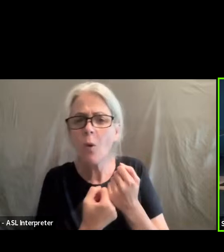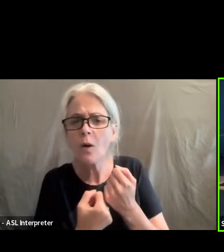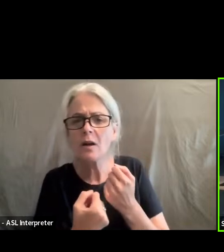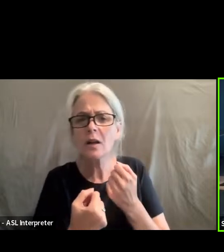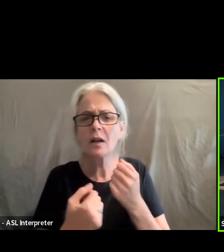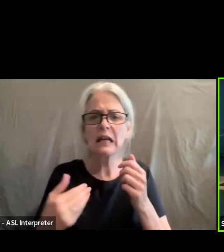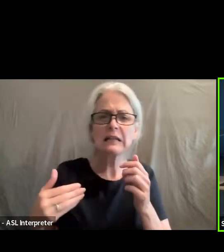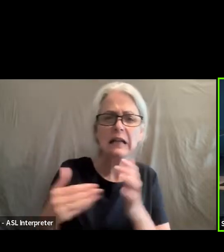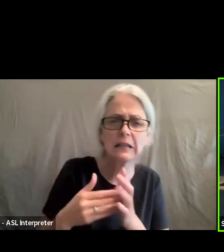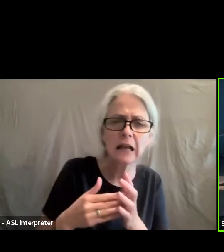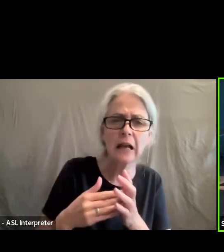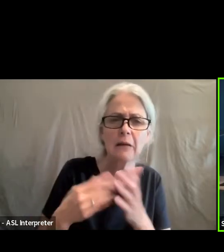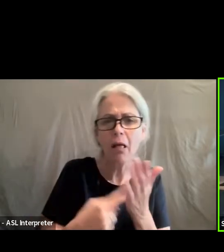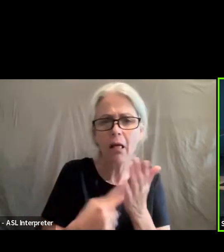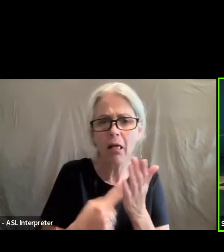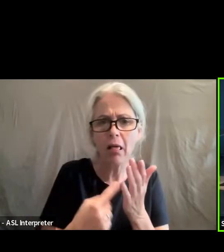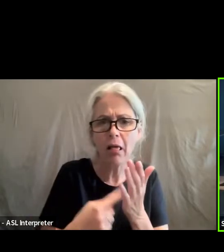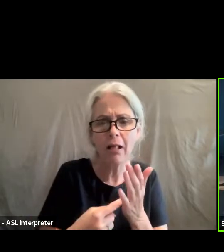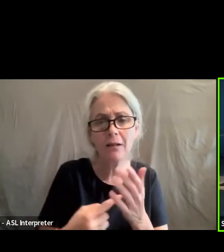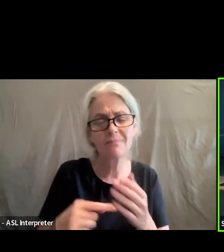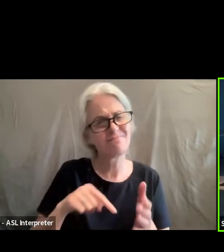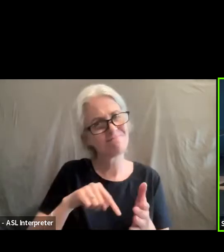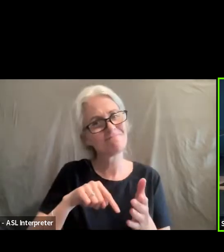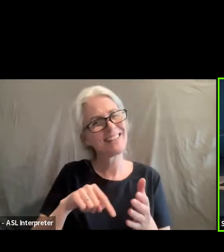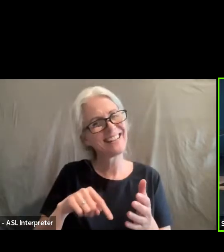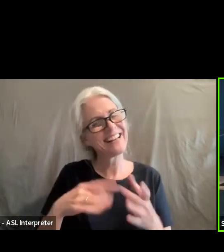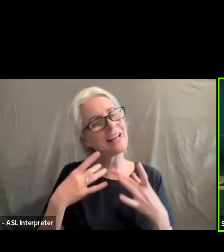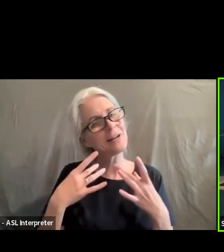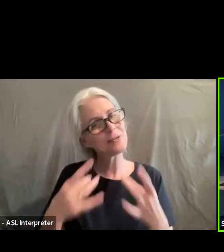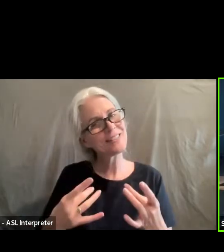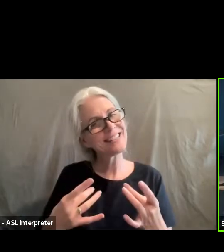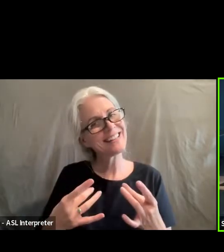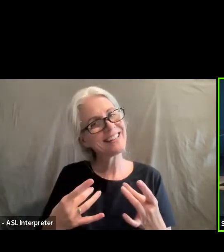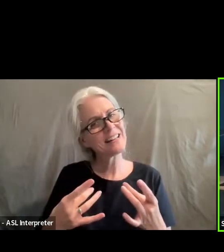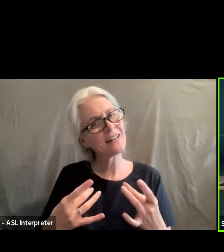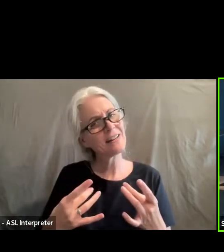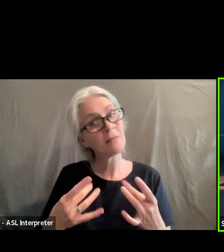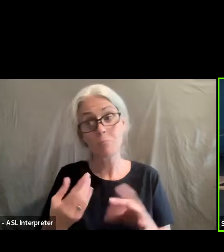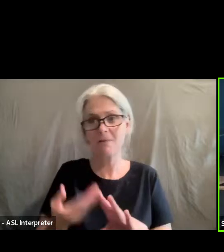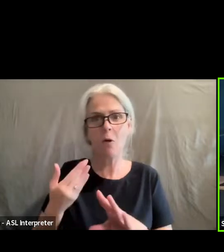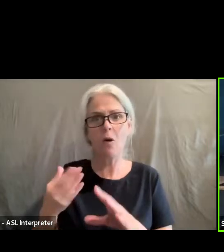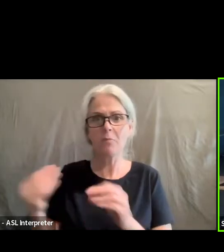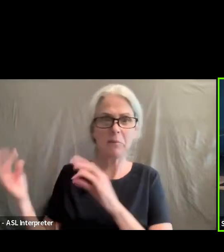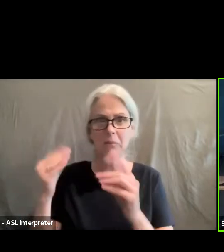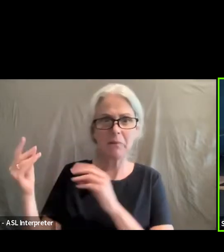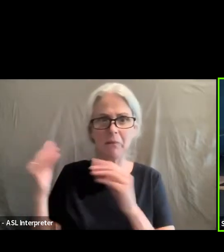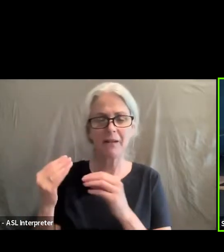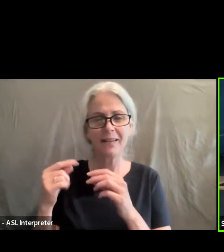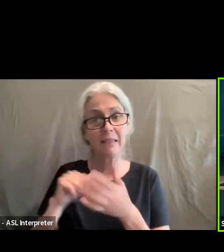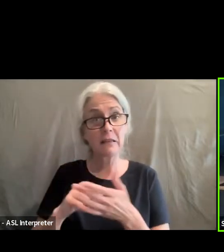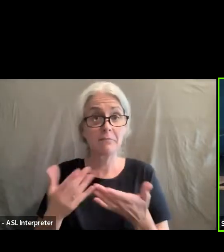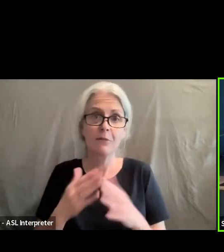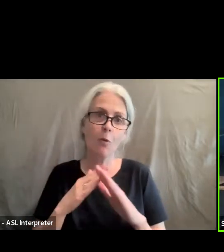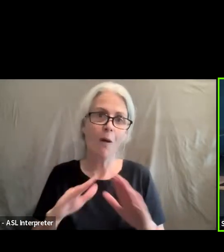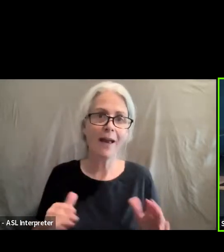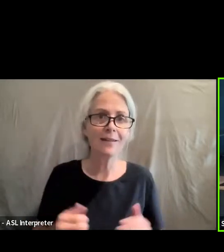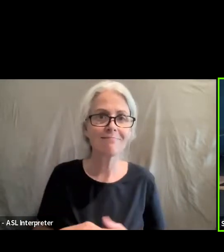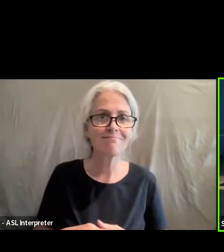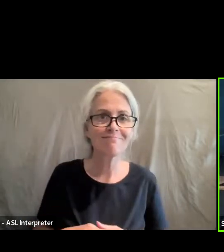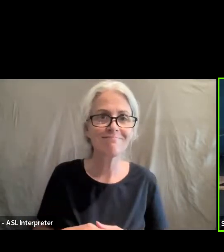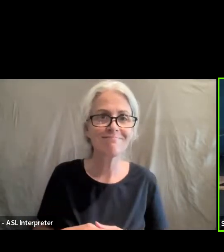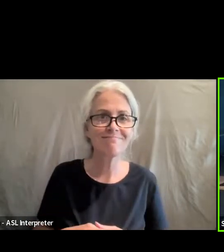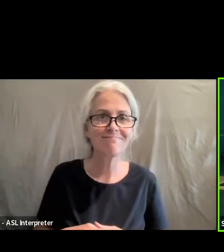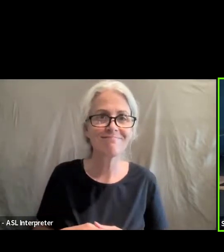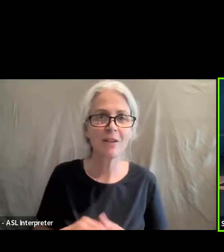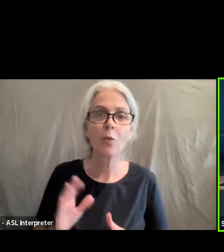And so this is interesting, kind of eerily quiet in my view, kind of. And again, partly because I think we're all just a little